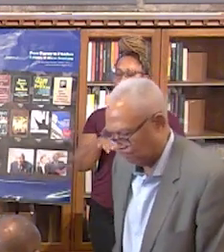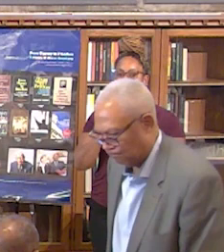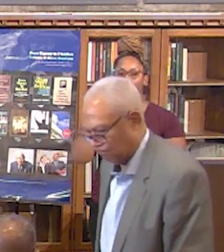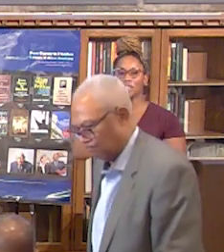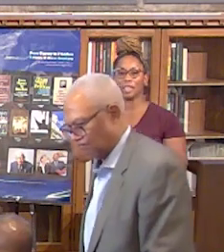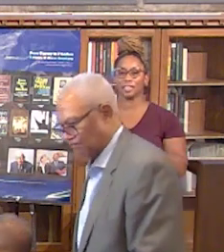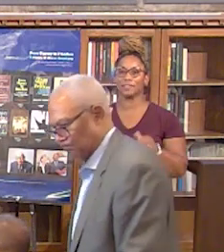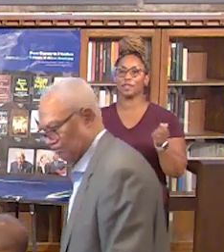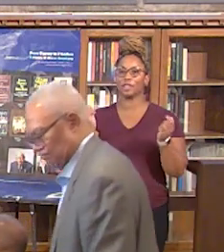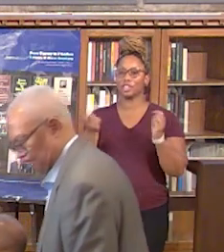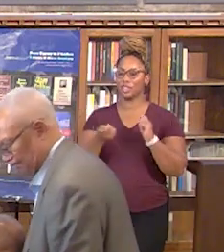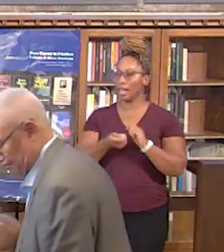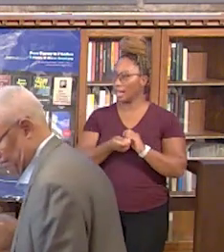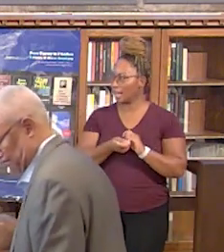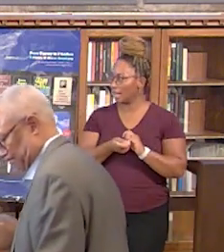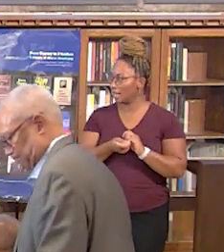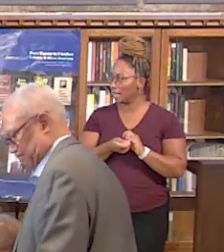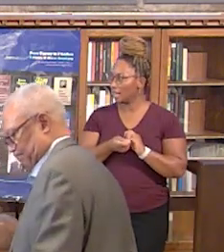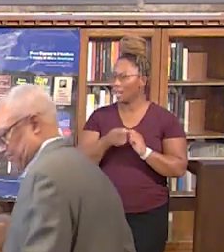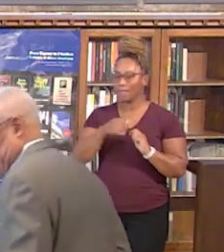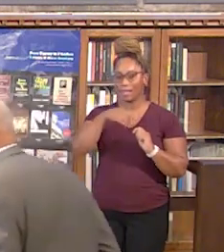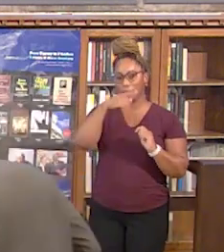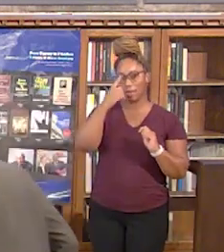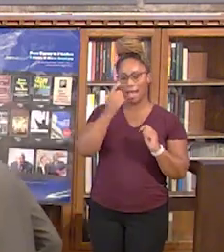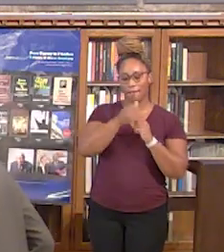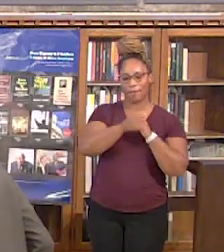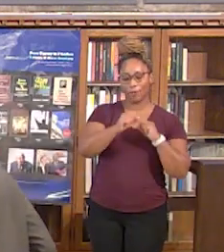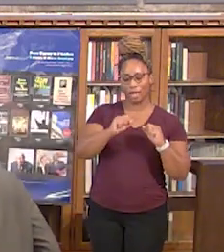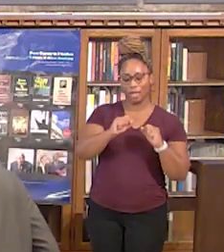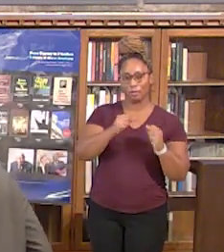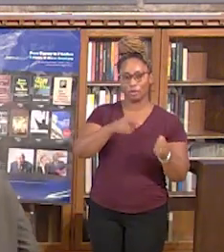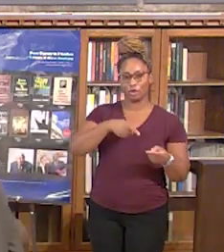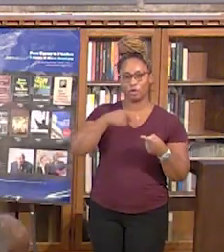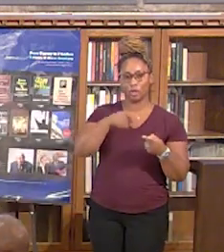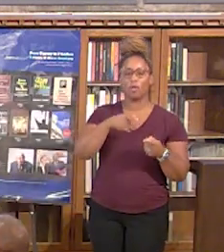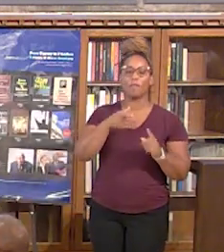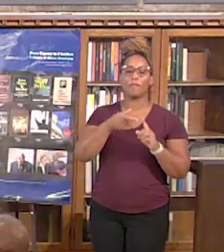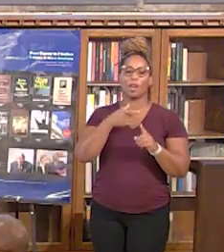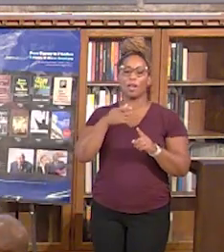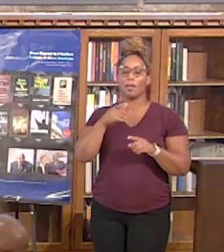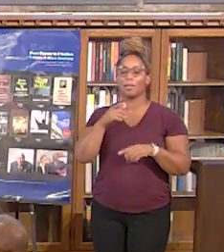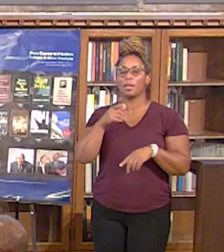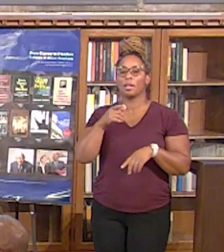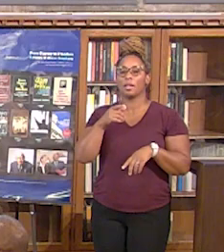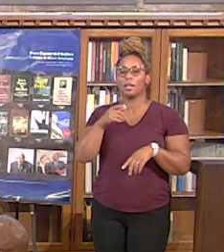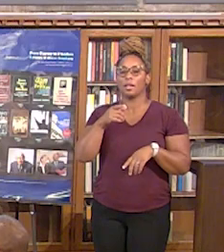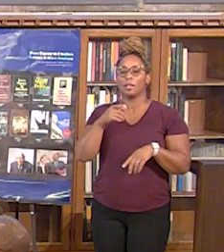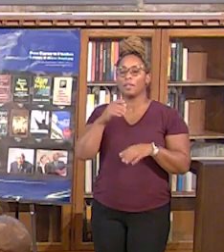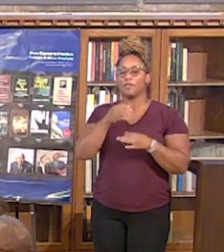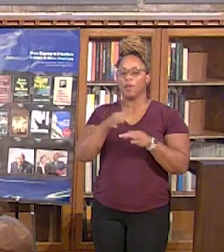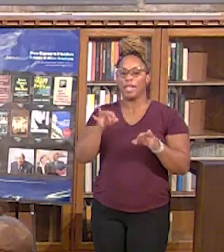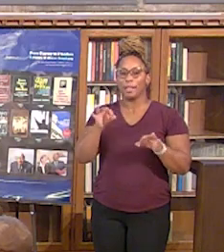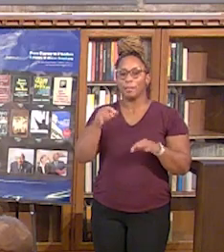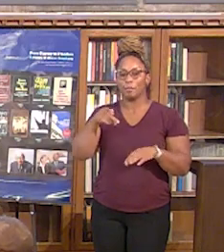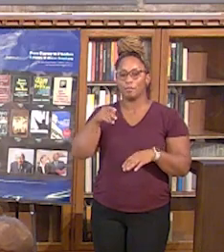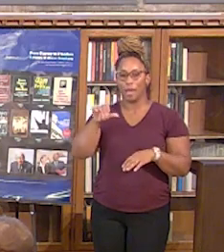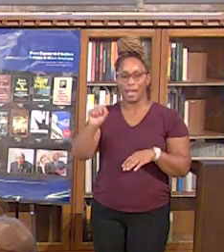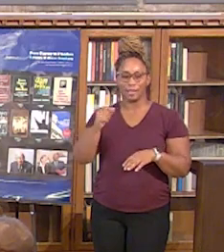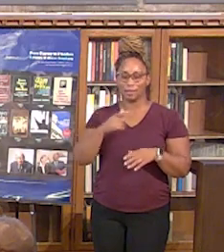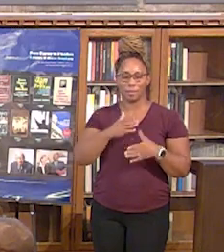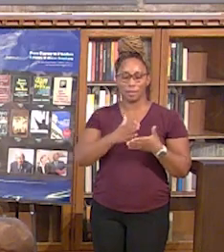at Mississippi's black Freedom struggle from UNCC press in 2016 I'm going to stop